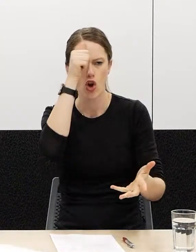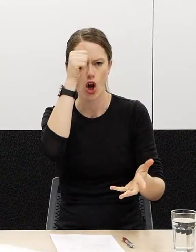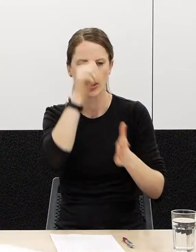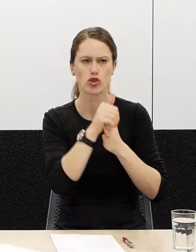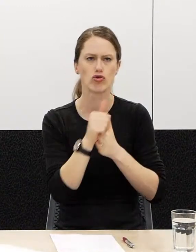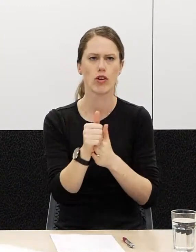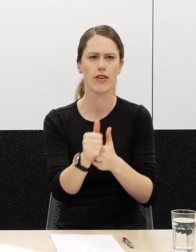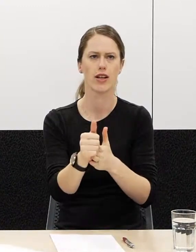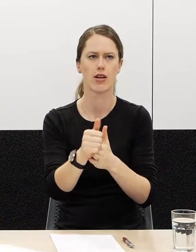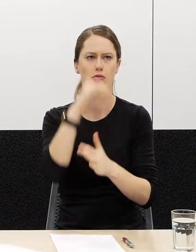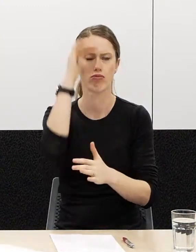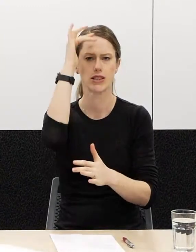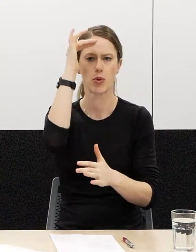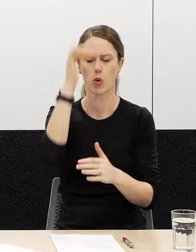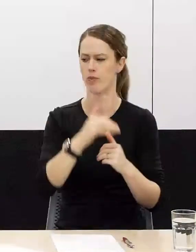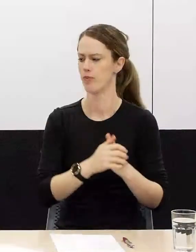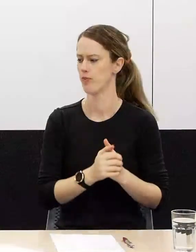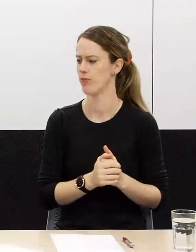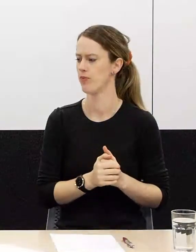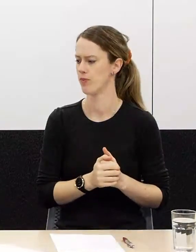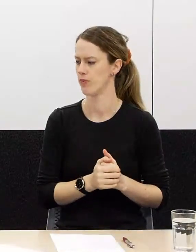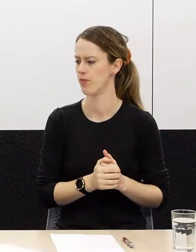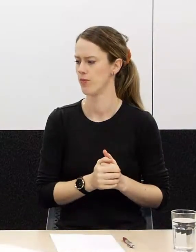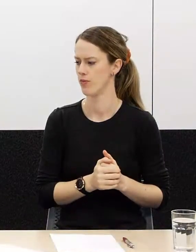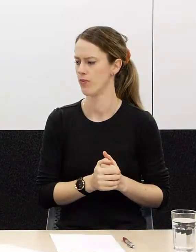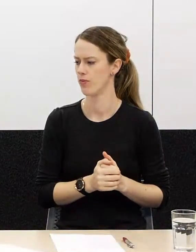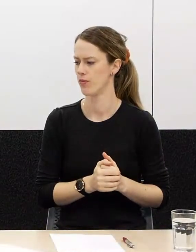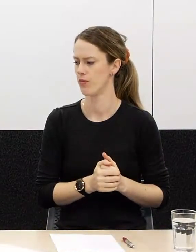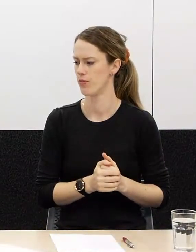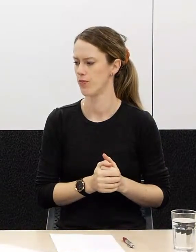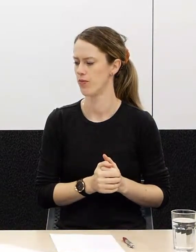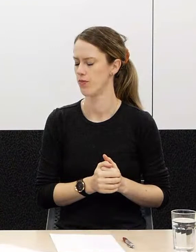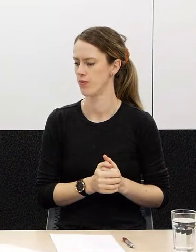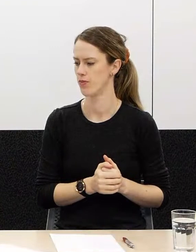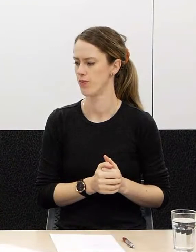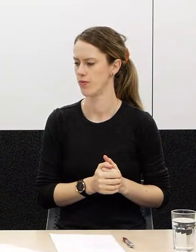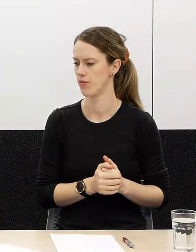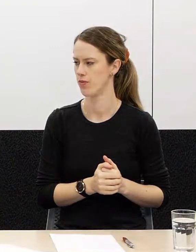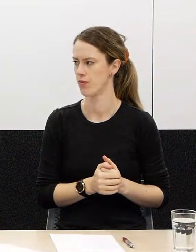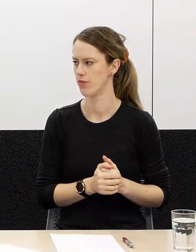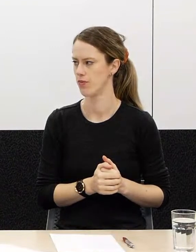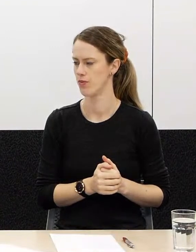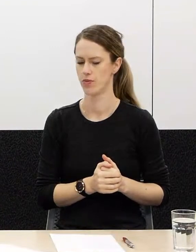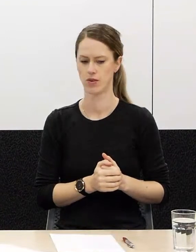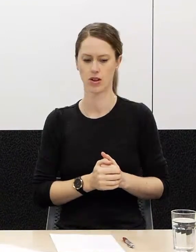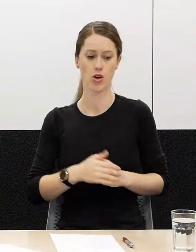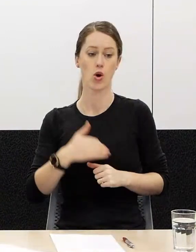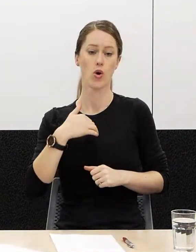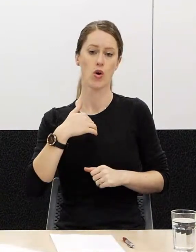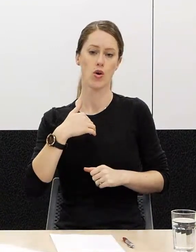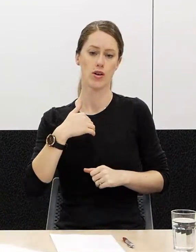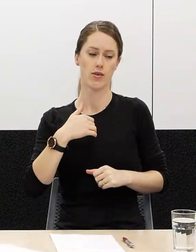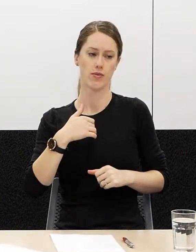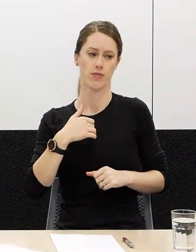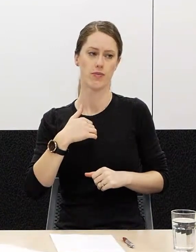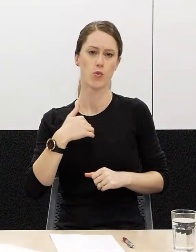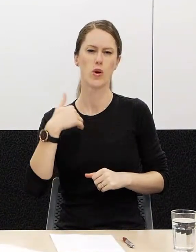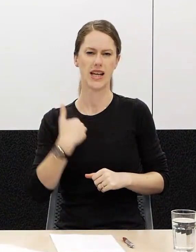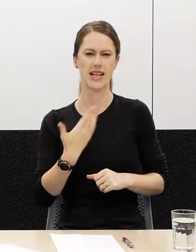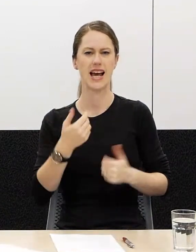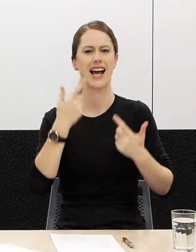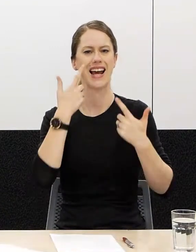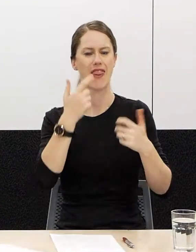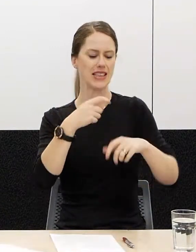driven principle that we've put in the plan. And it should also respond to timely and effective care